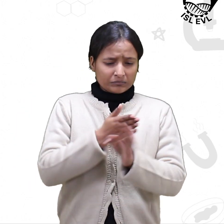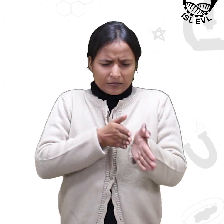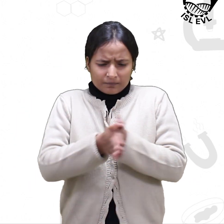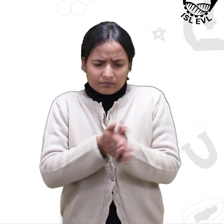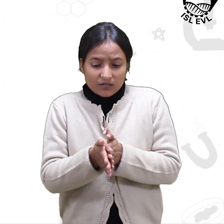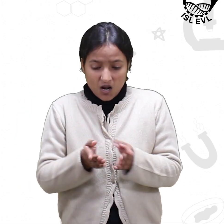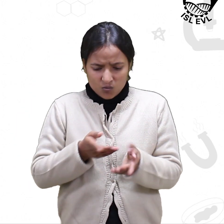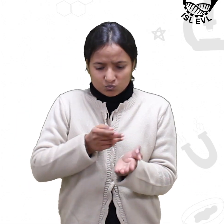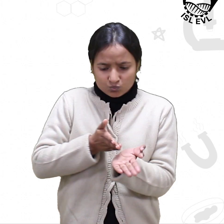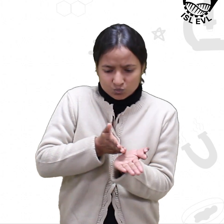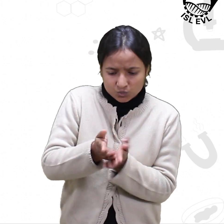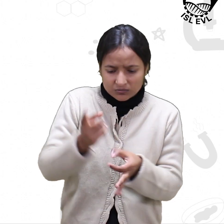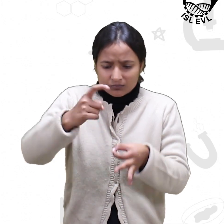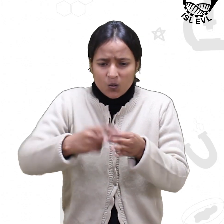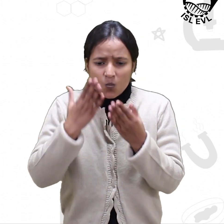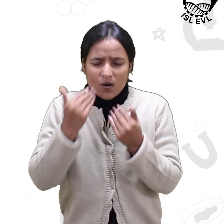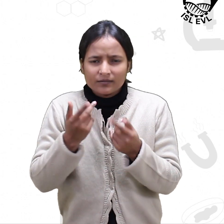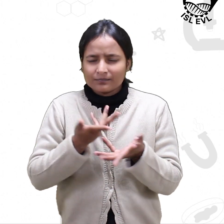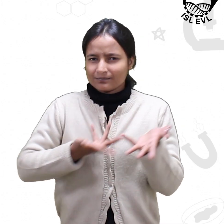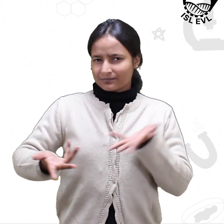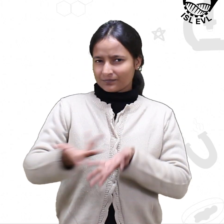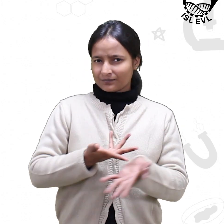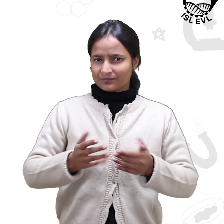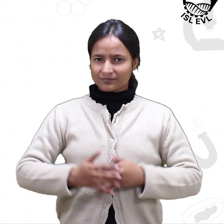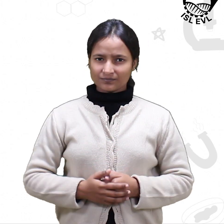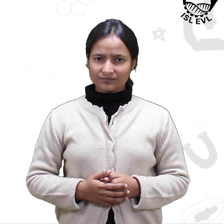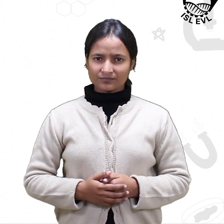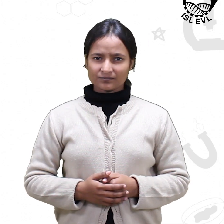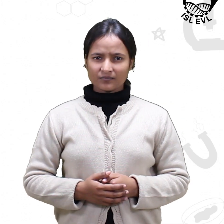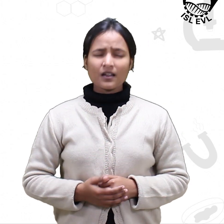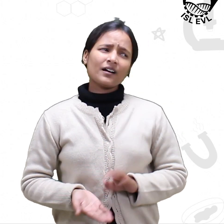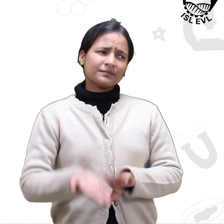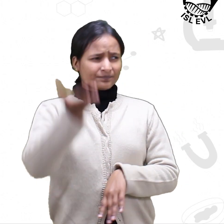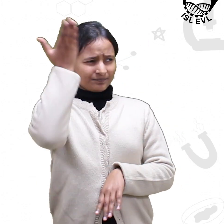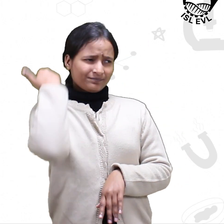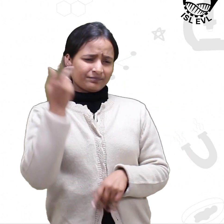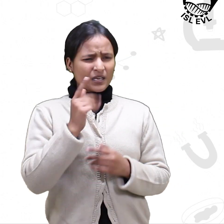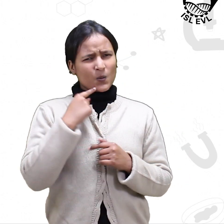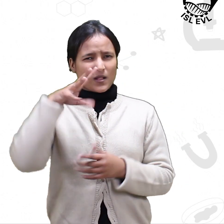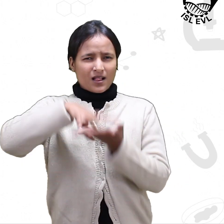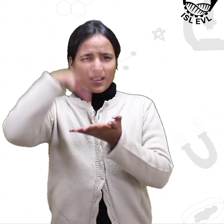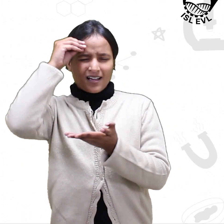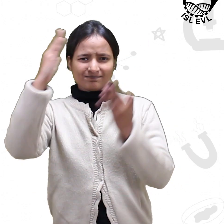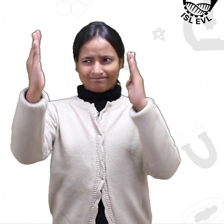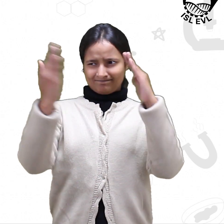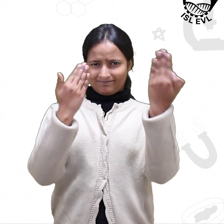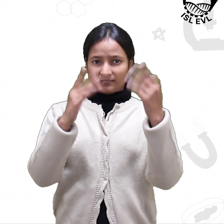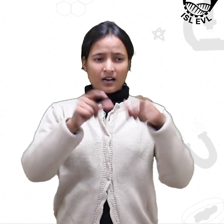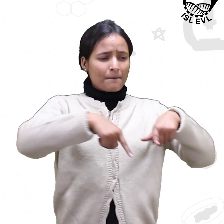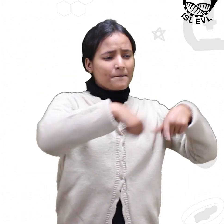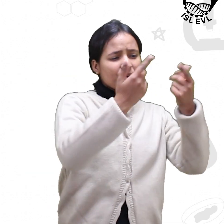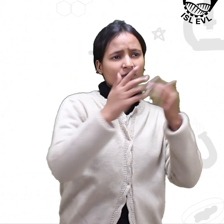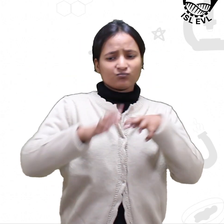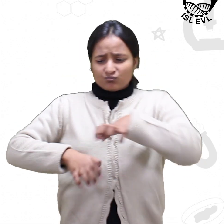an interesting career choice. The other day, we were learning the differences between plants and